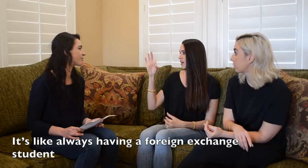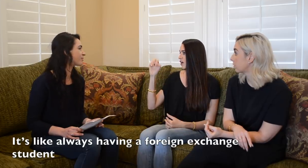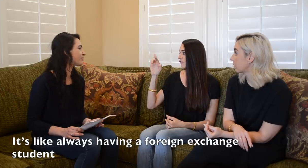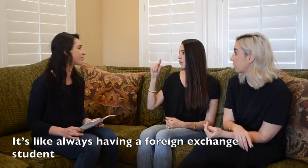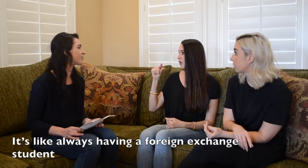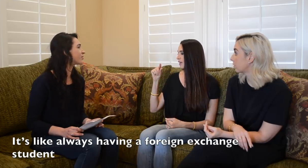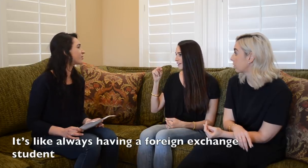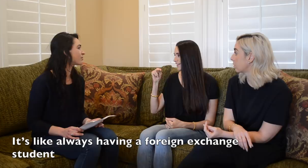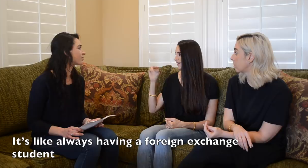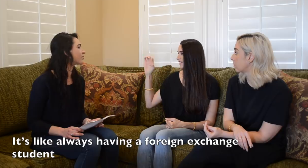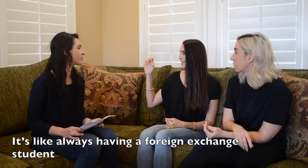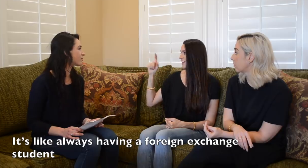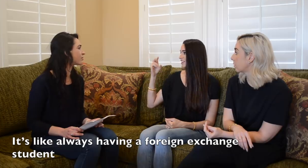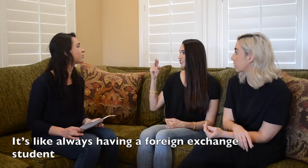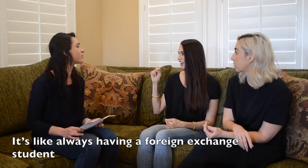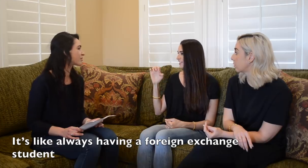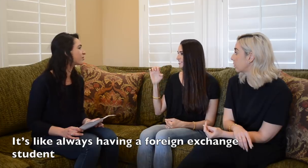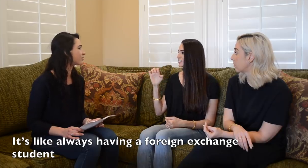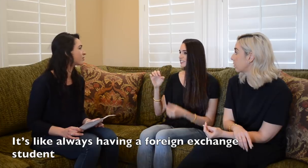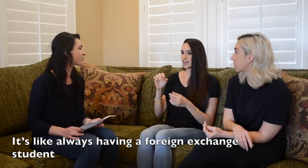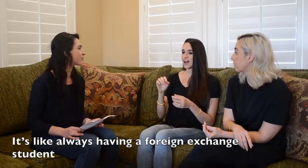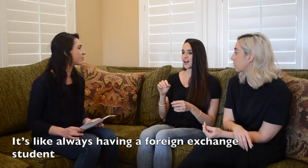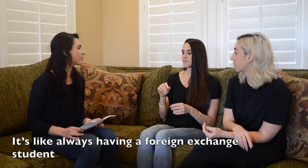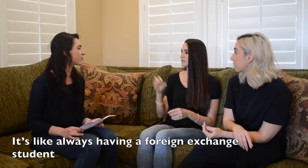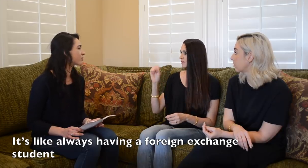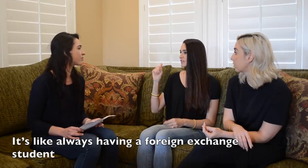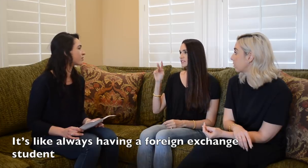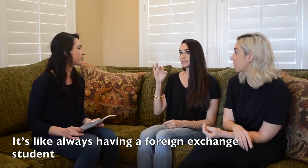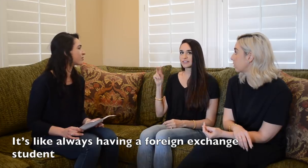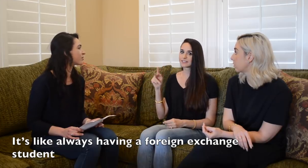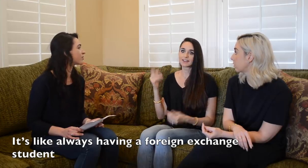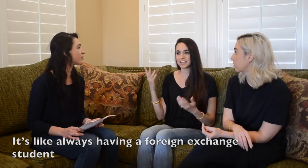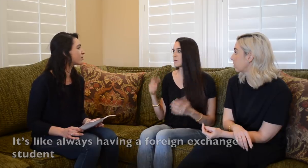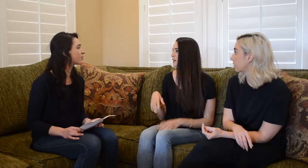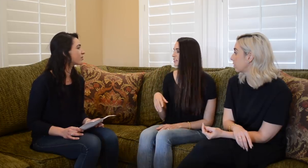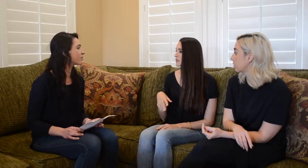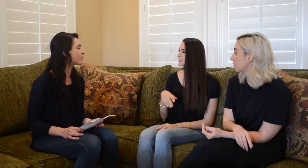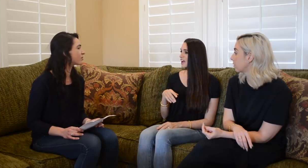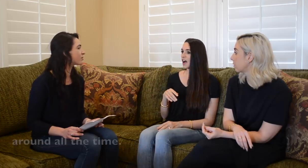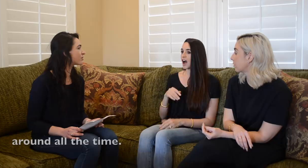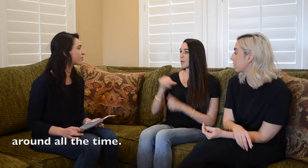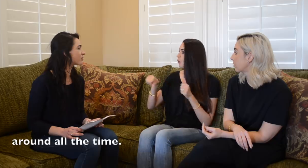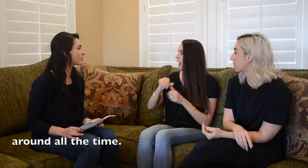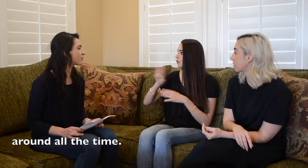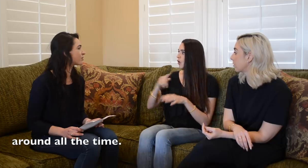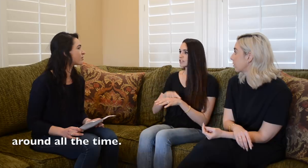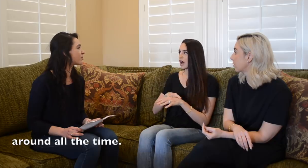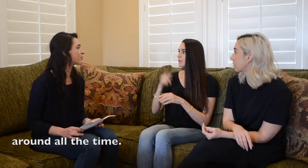a foreign exchange student, gosh, I can't remember any of these words, around all the time. Like,